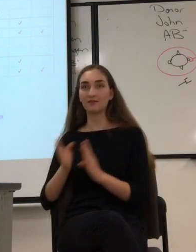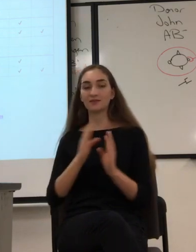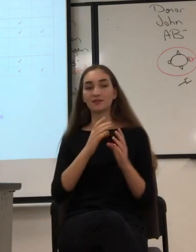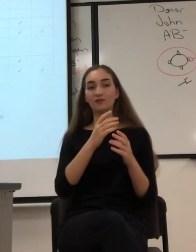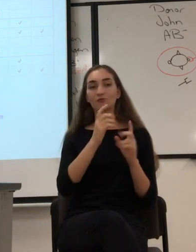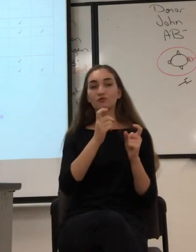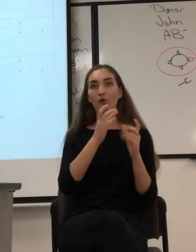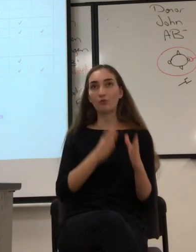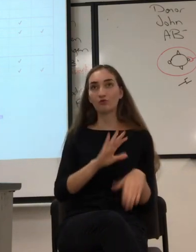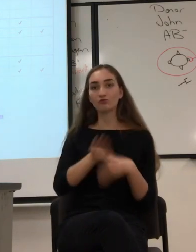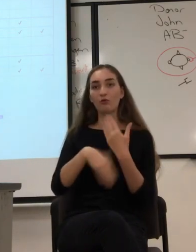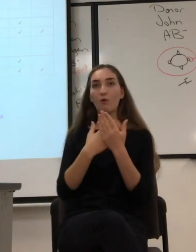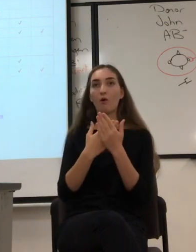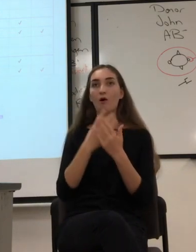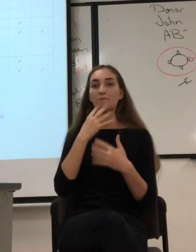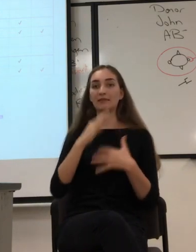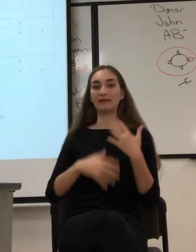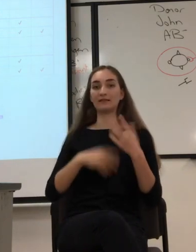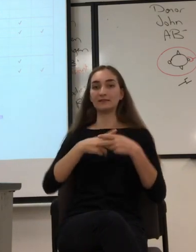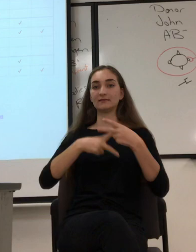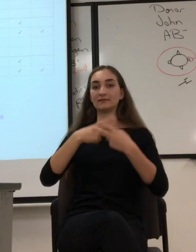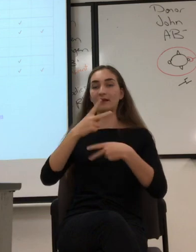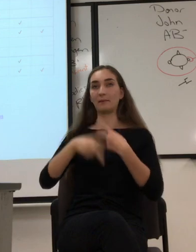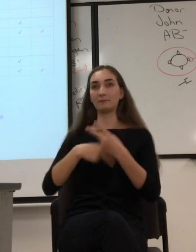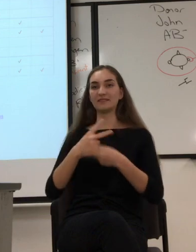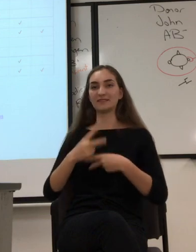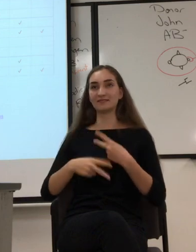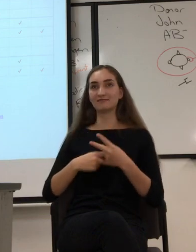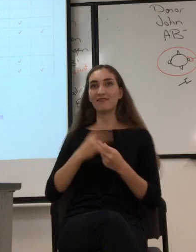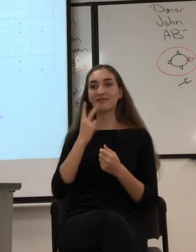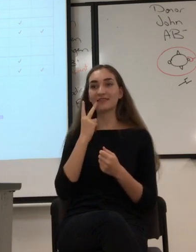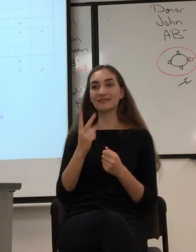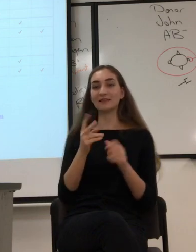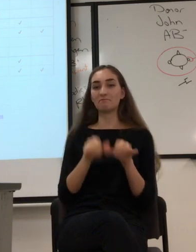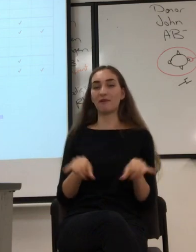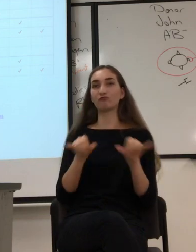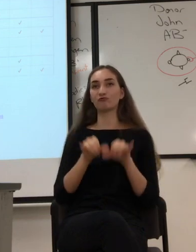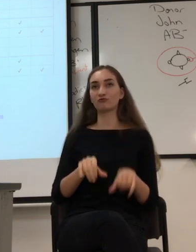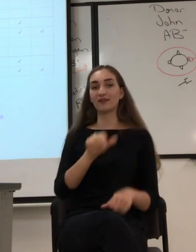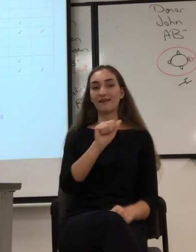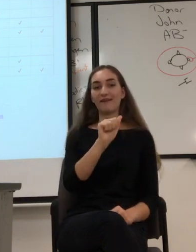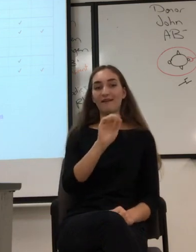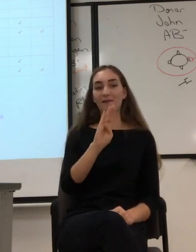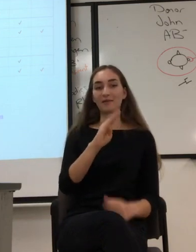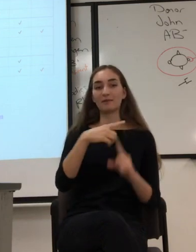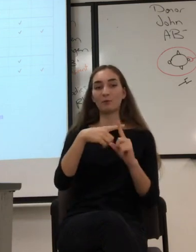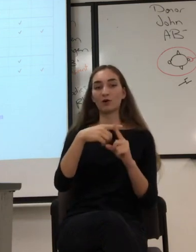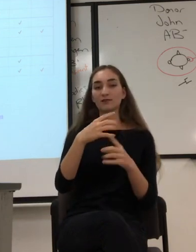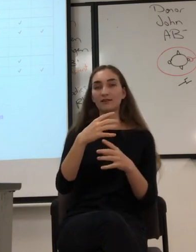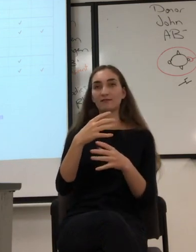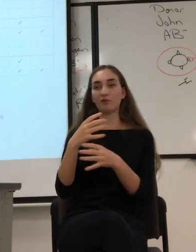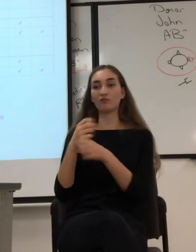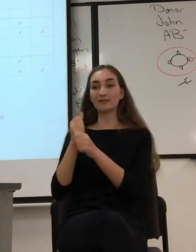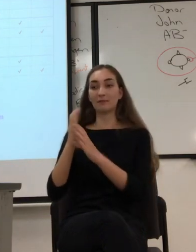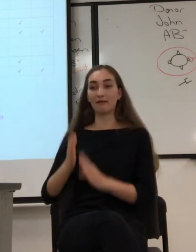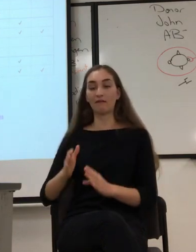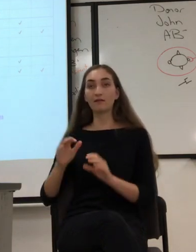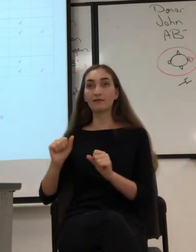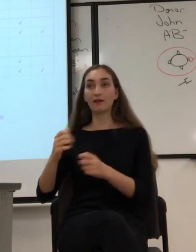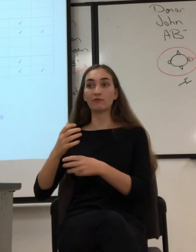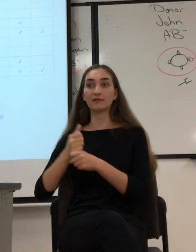blood types. And let's see what patterns we can see here. Look at the AB positive recipient. It can receive